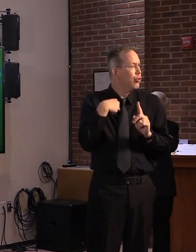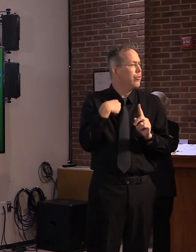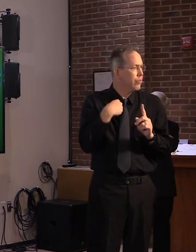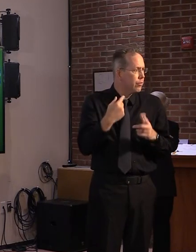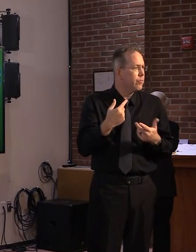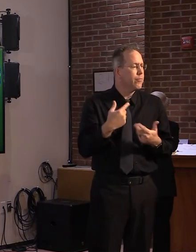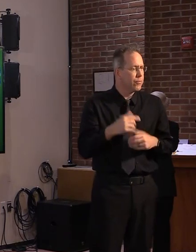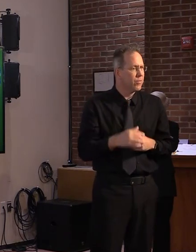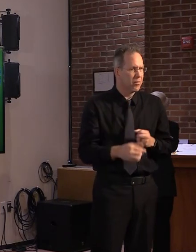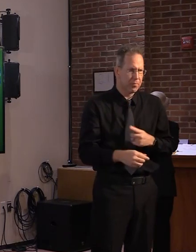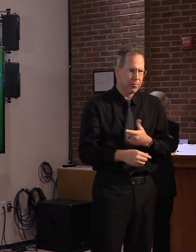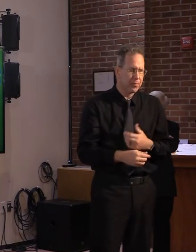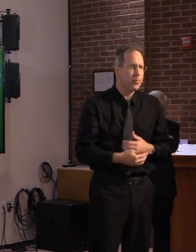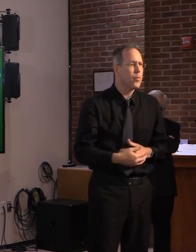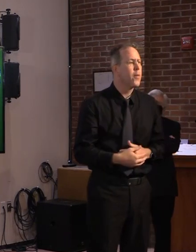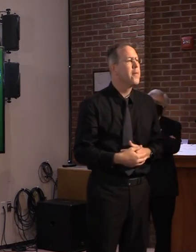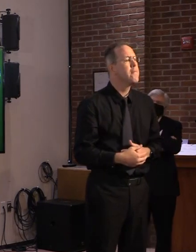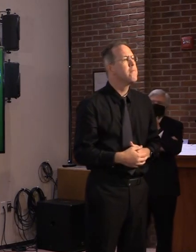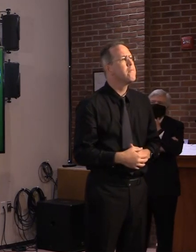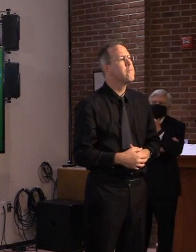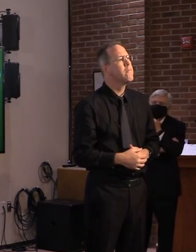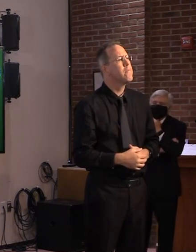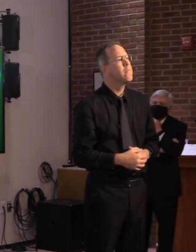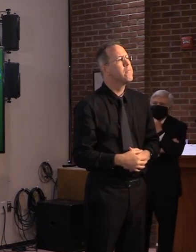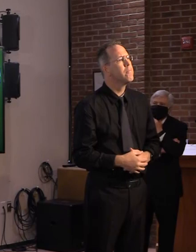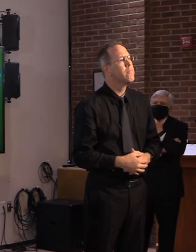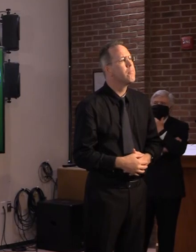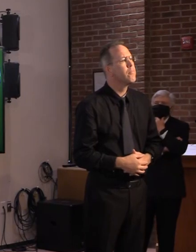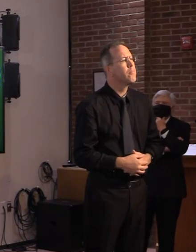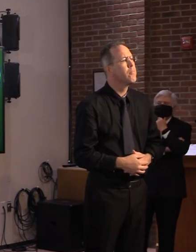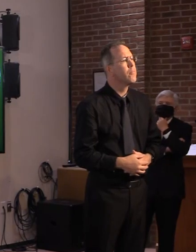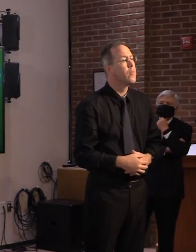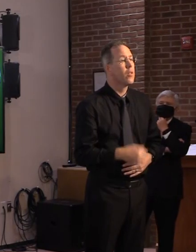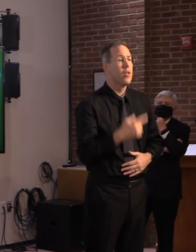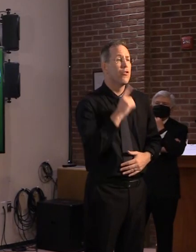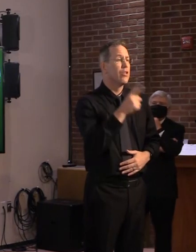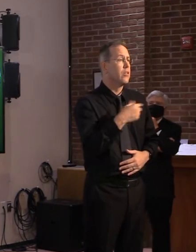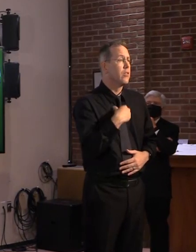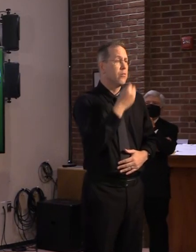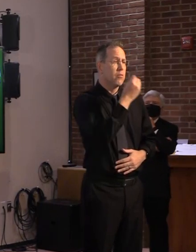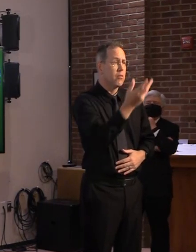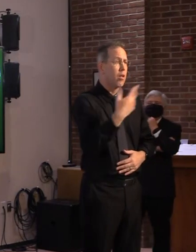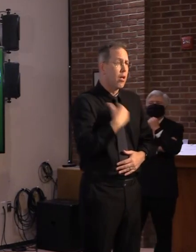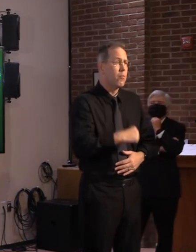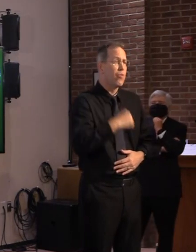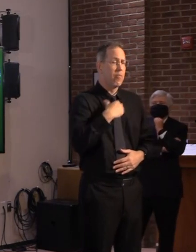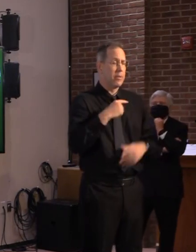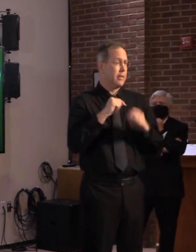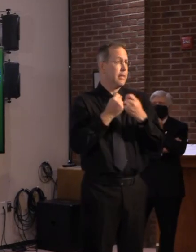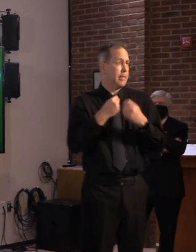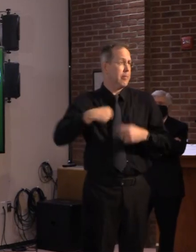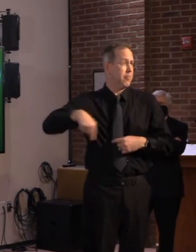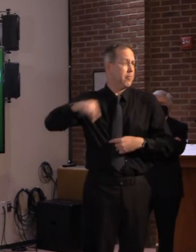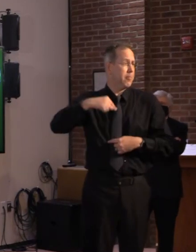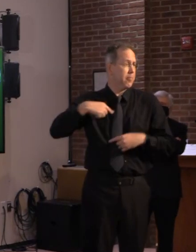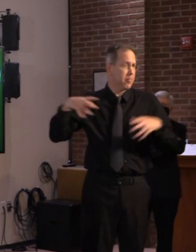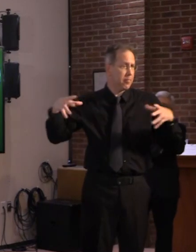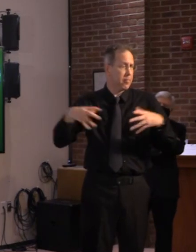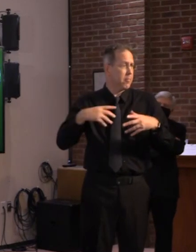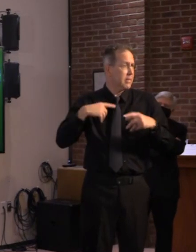I'm really proud of my epidemiology section and all of the people in that section, plus others we've drawn